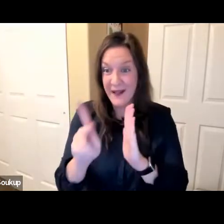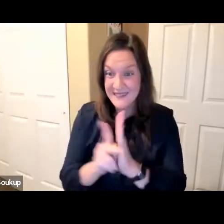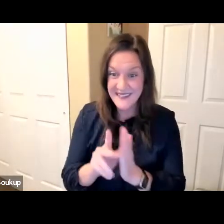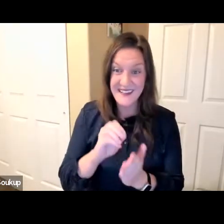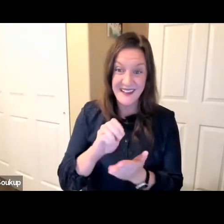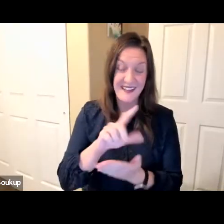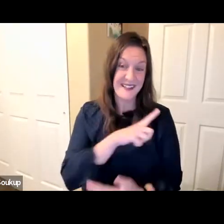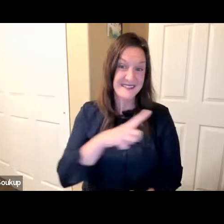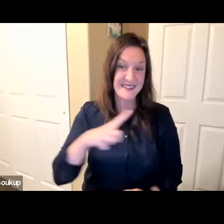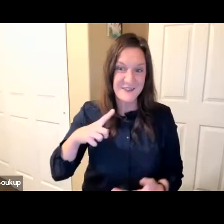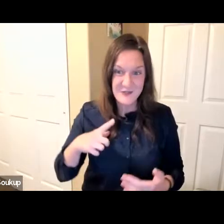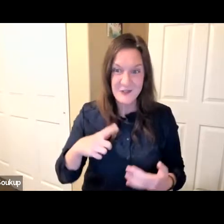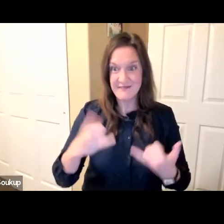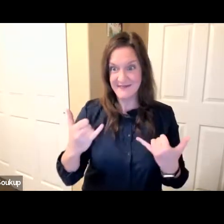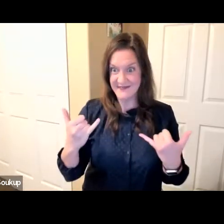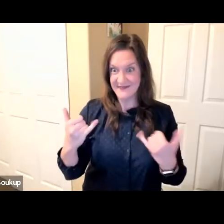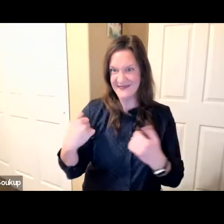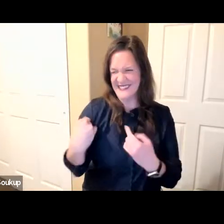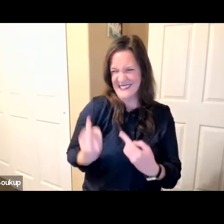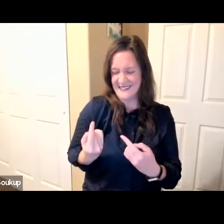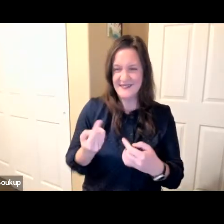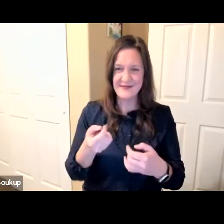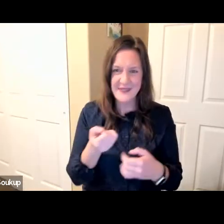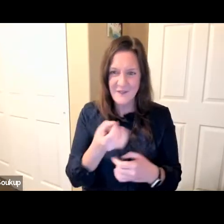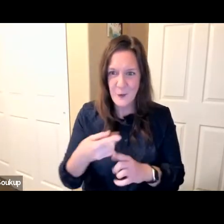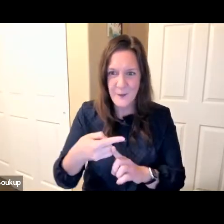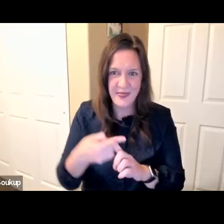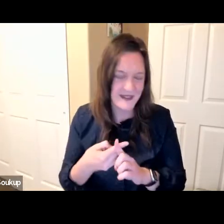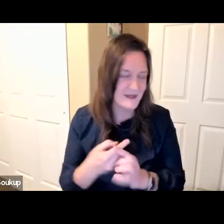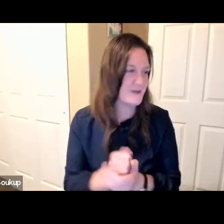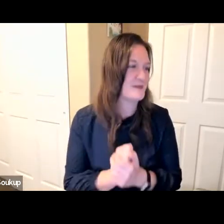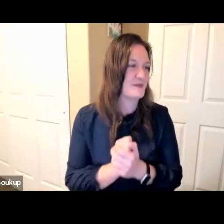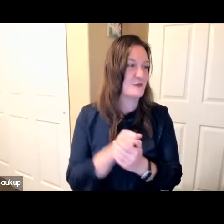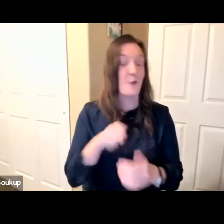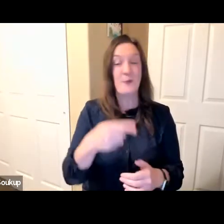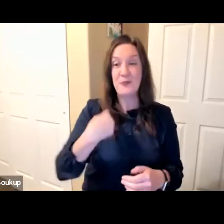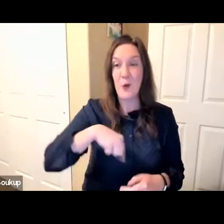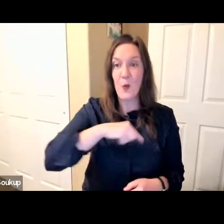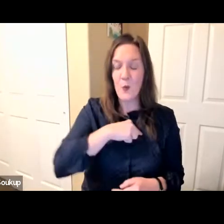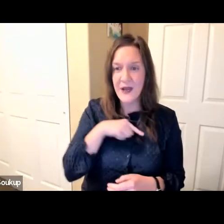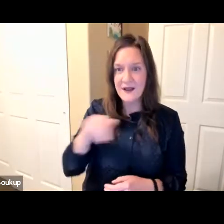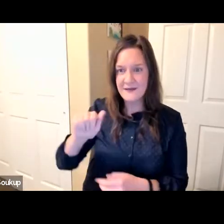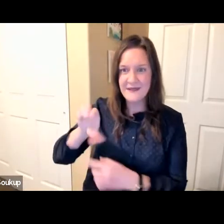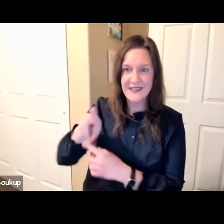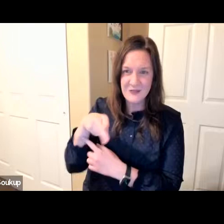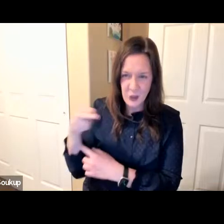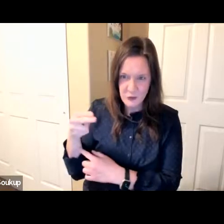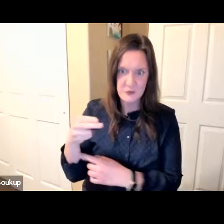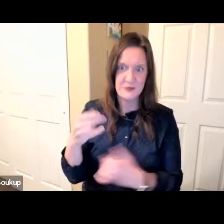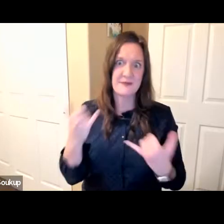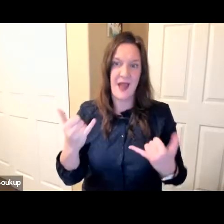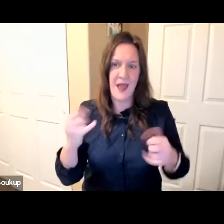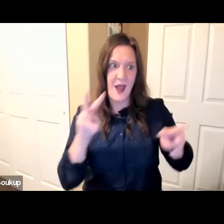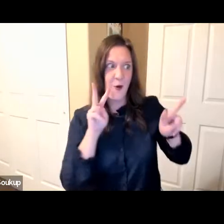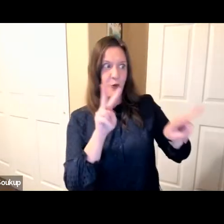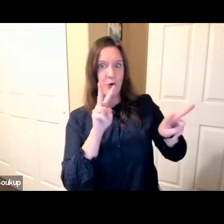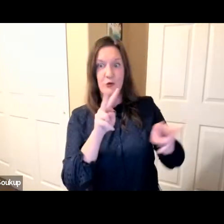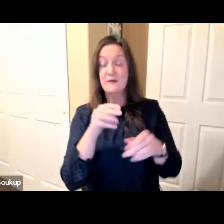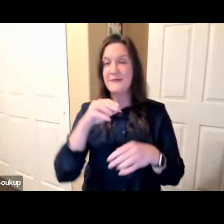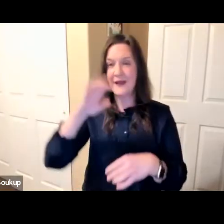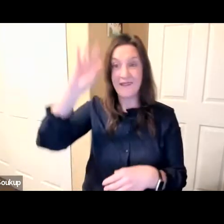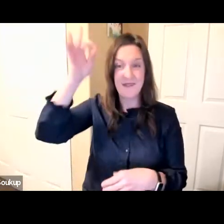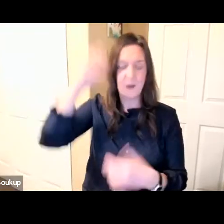things to give you an update on what's happening in the public policy and legislative arena for the past couple of months.